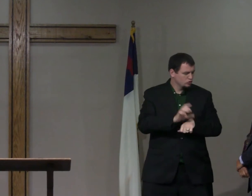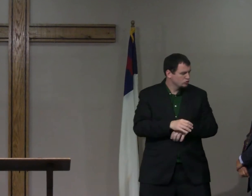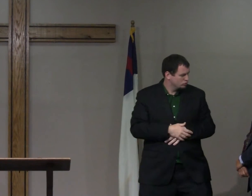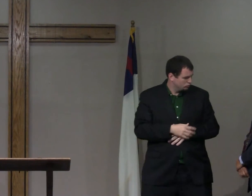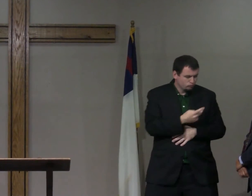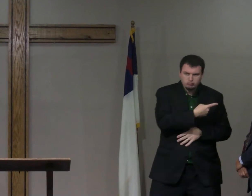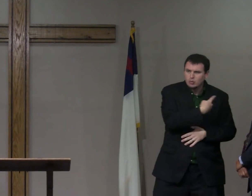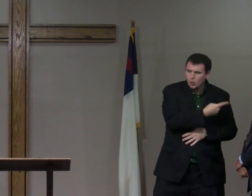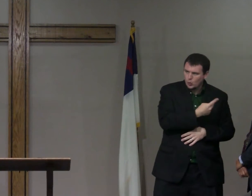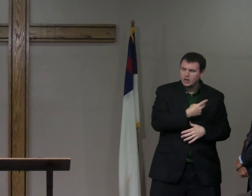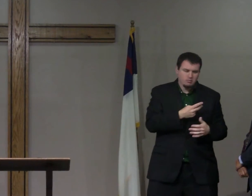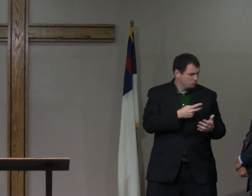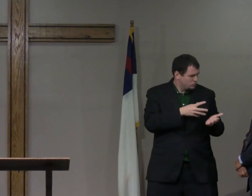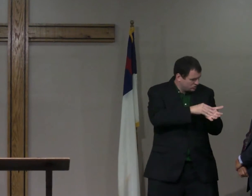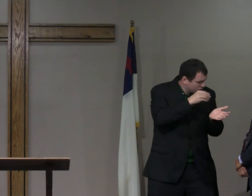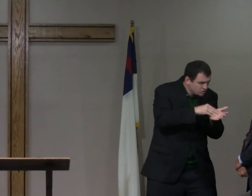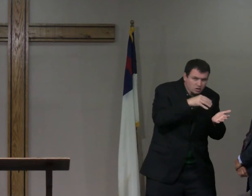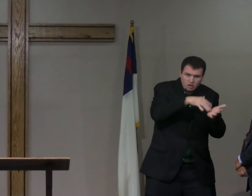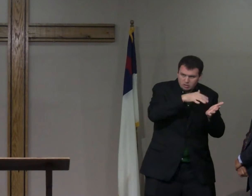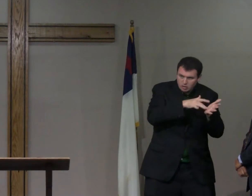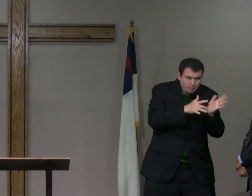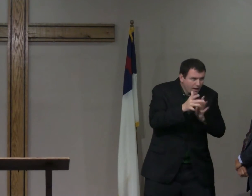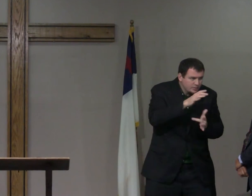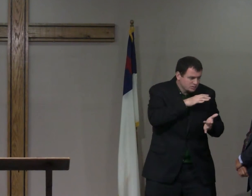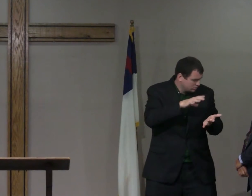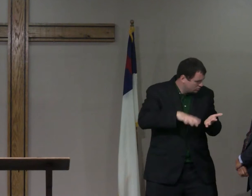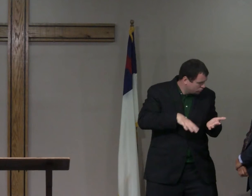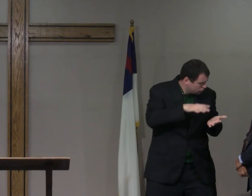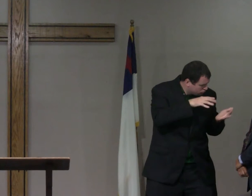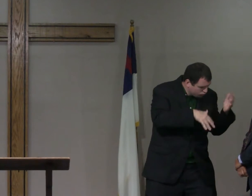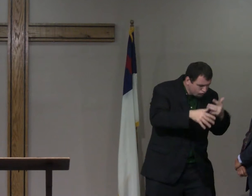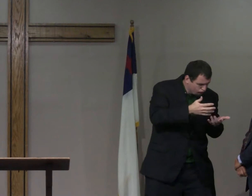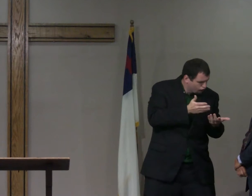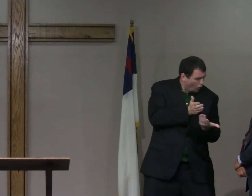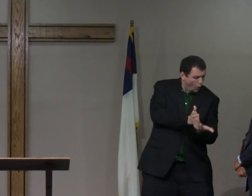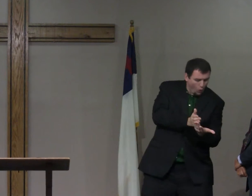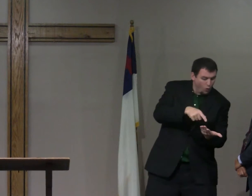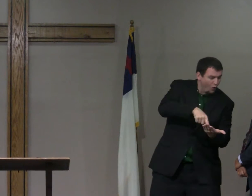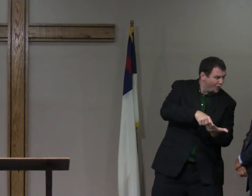here I and Chang, we go to church. We learn, we study the Bible, and